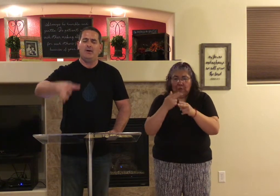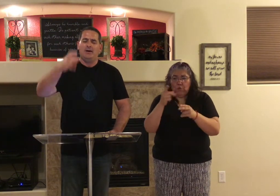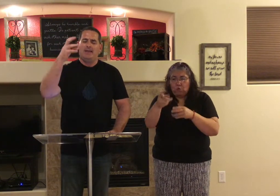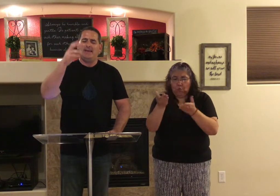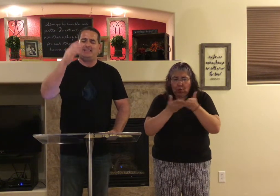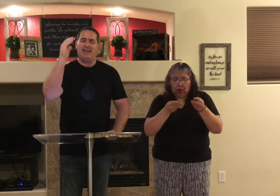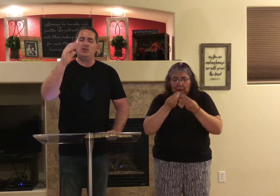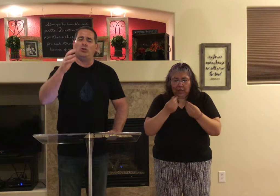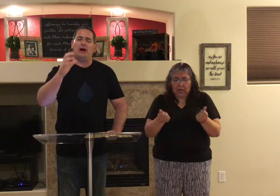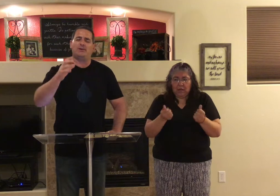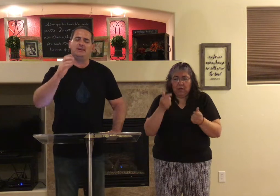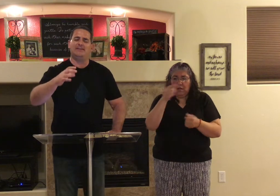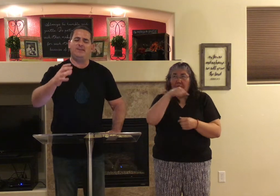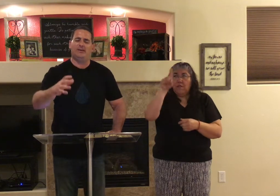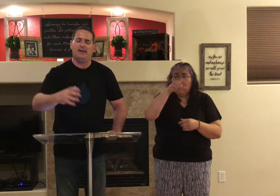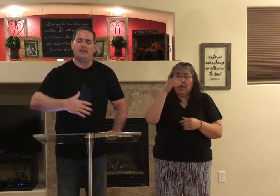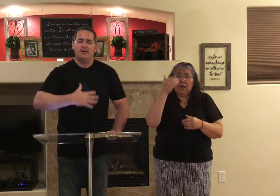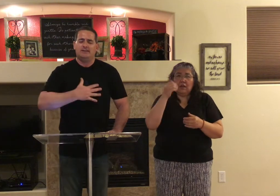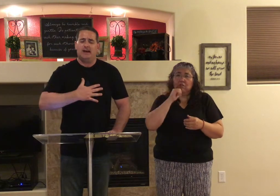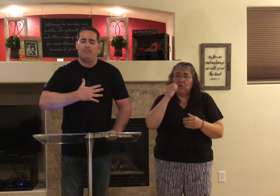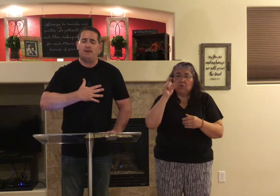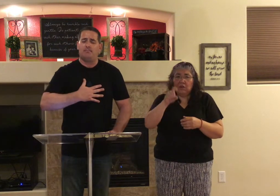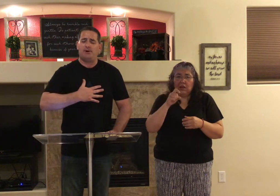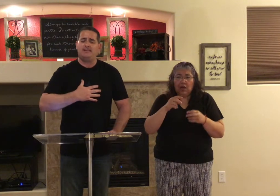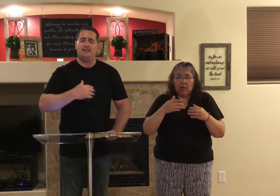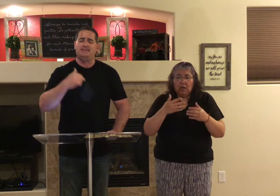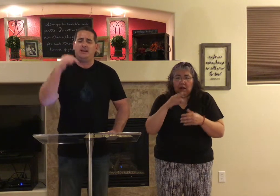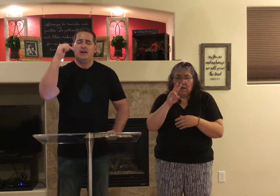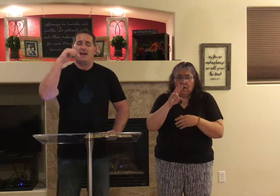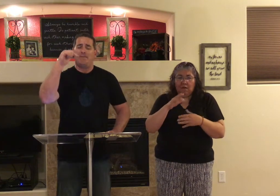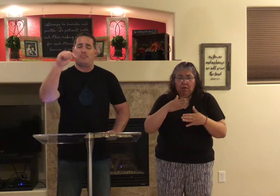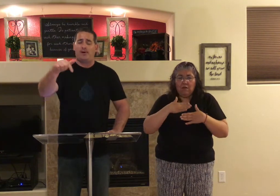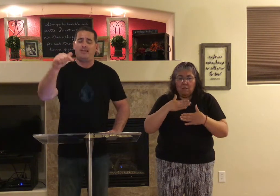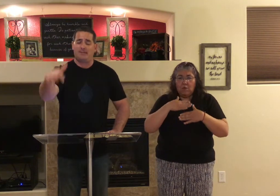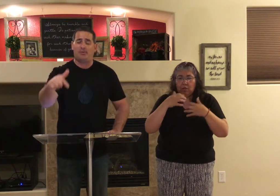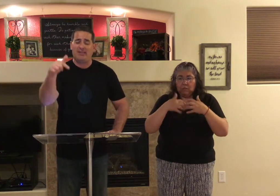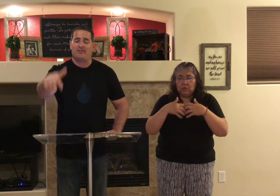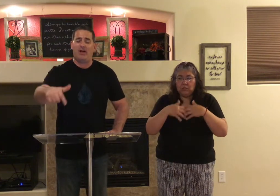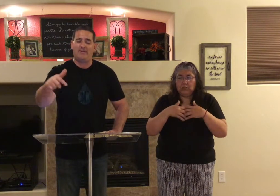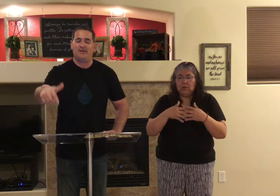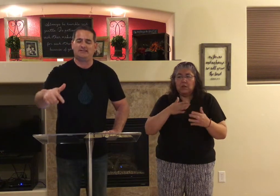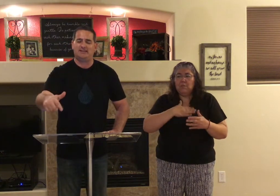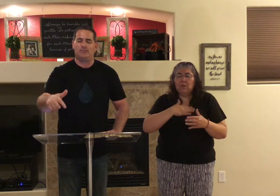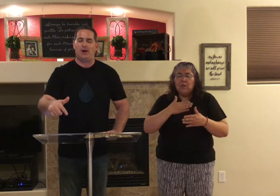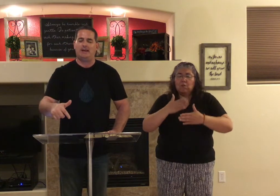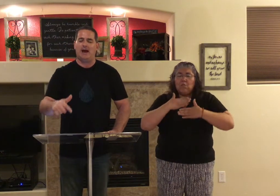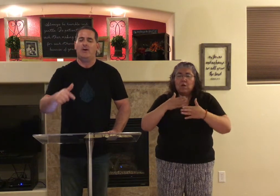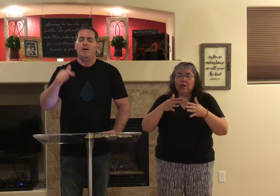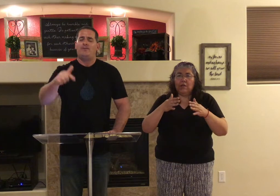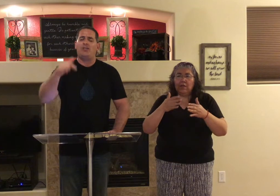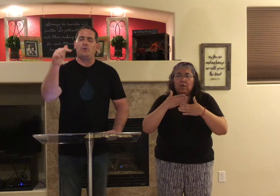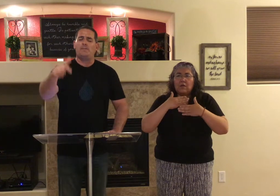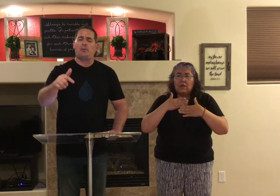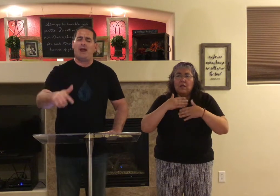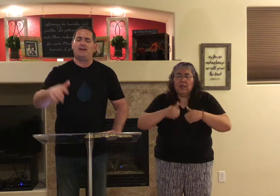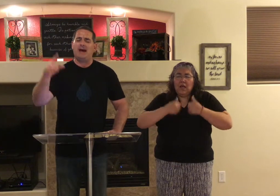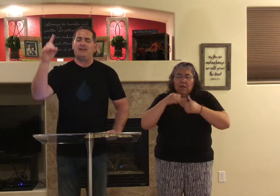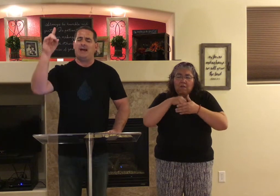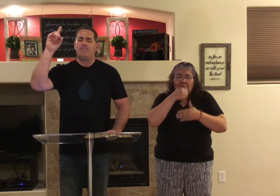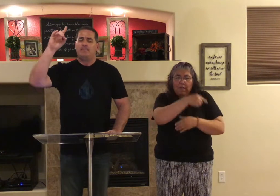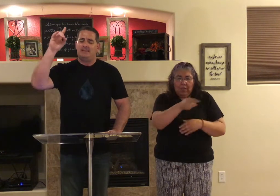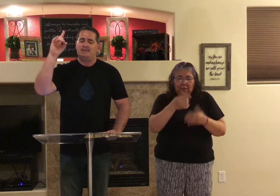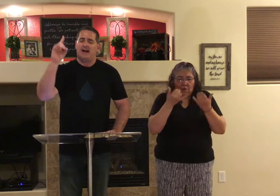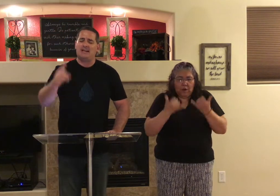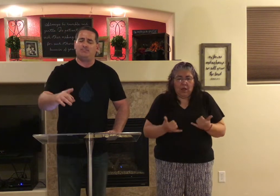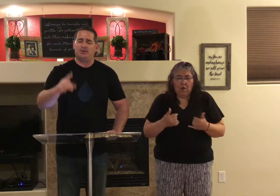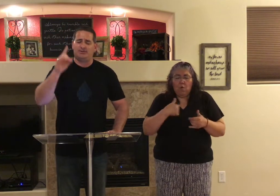right now and that they no longer need a ventilator to help them breathe easy. God, breathe the breath of life into them right now. Father, we're praying, God,